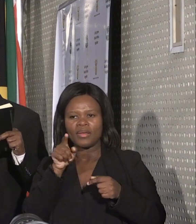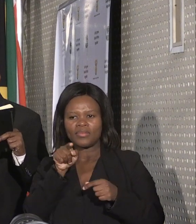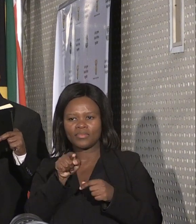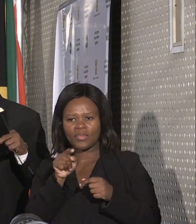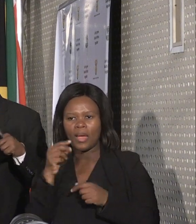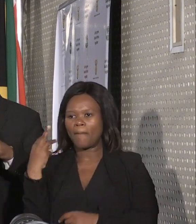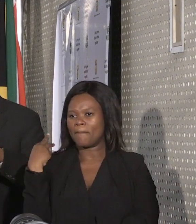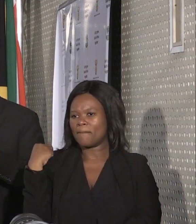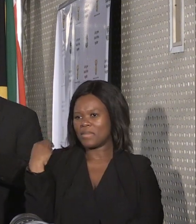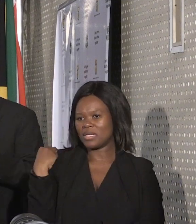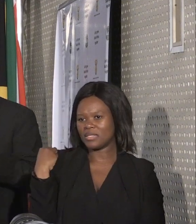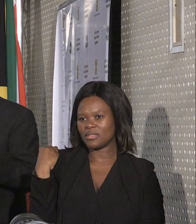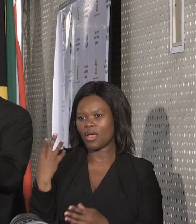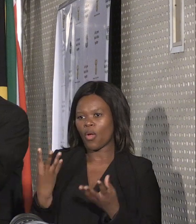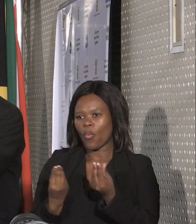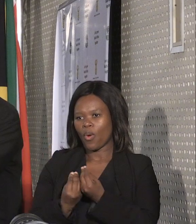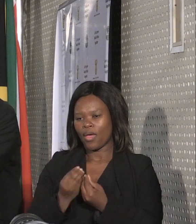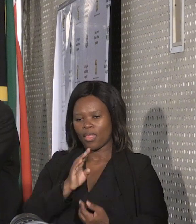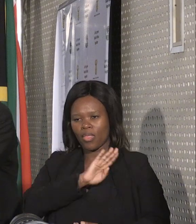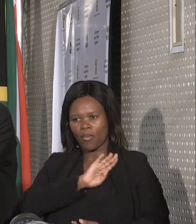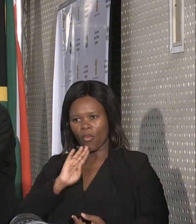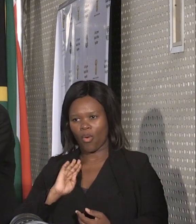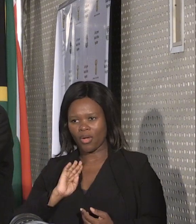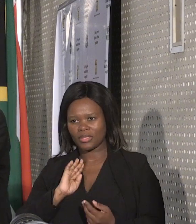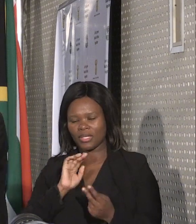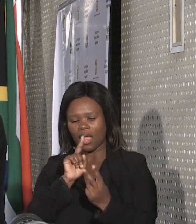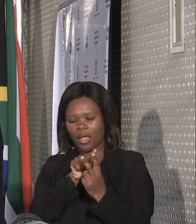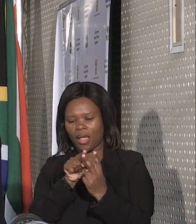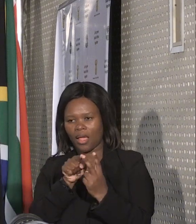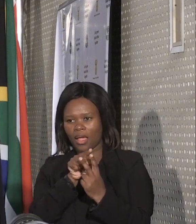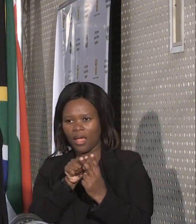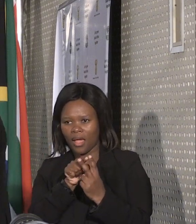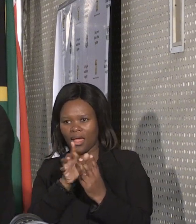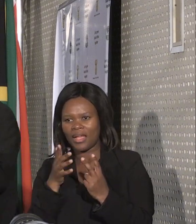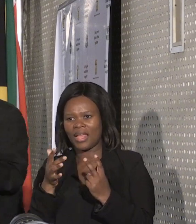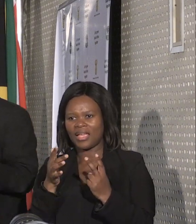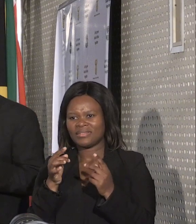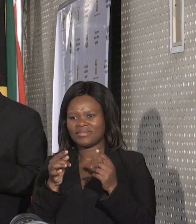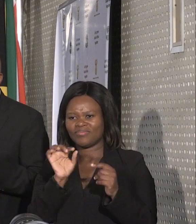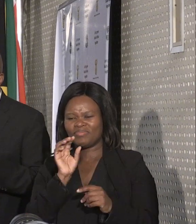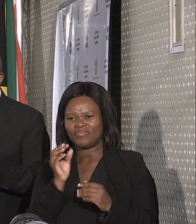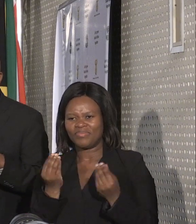the minister and the board. Is this a function of that tiff?